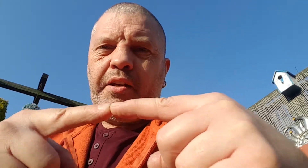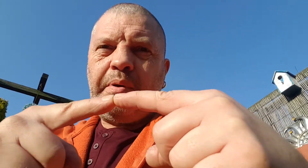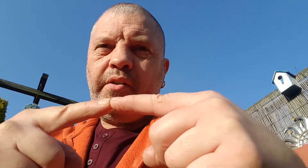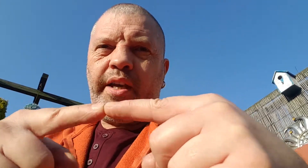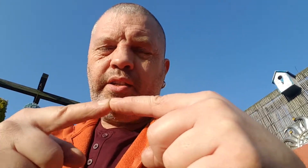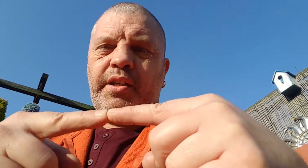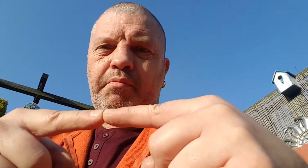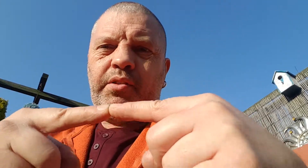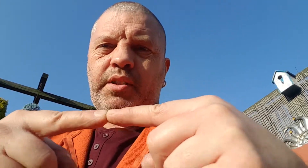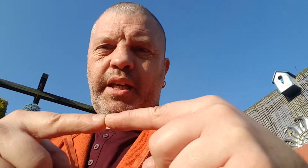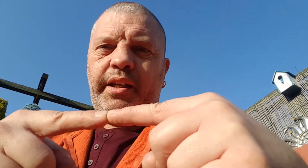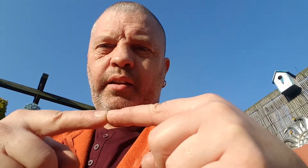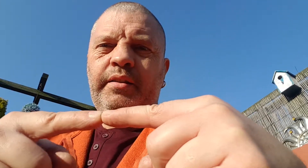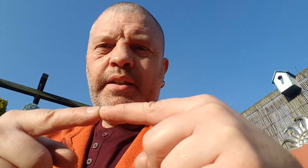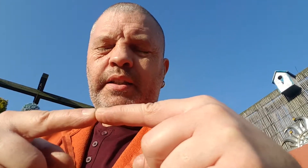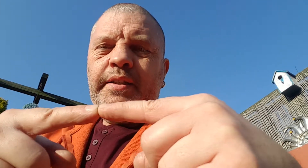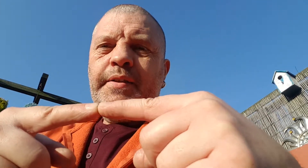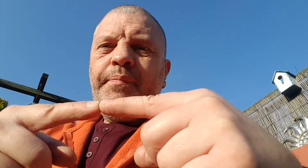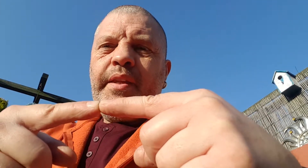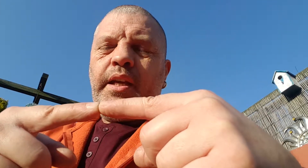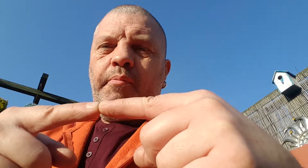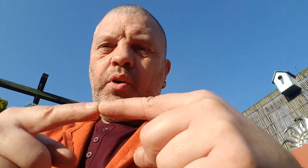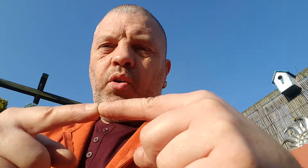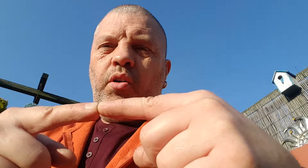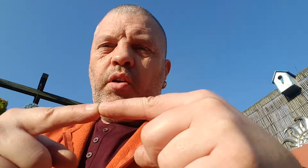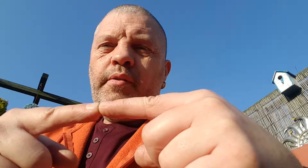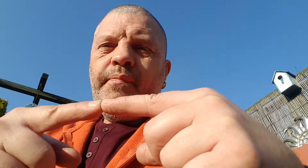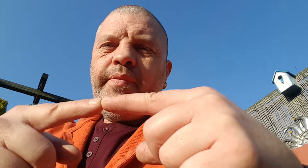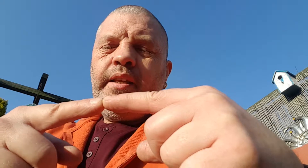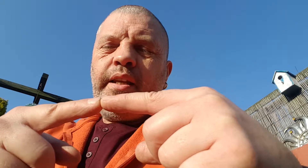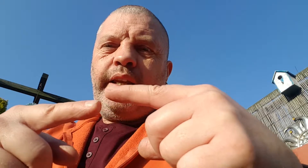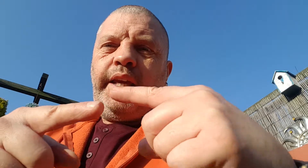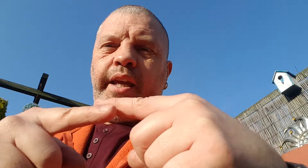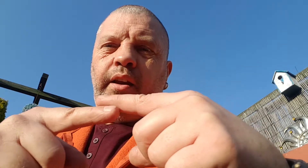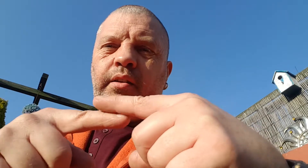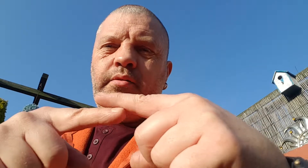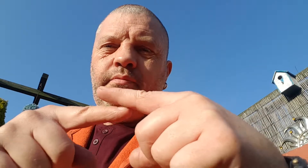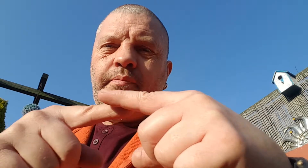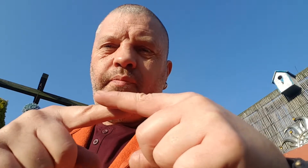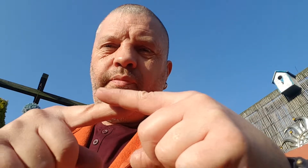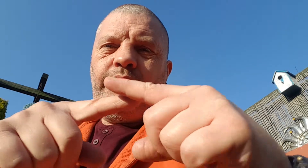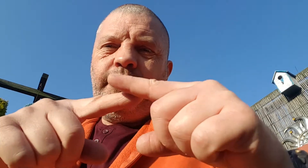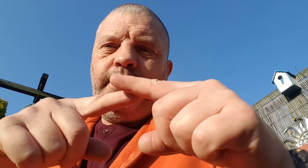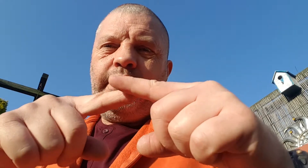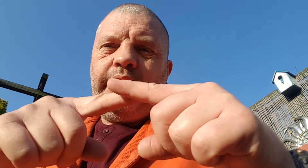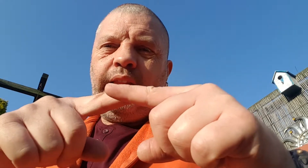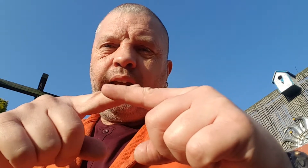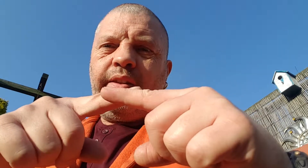about 18 months to heal, or let it heal like